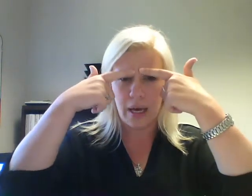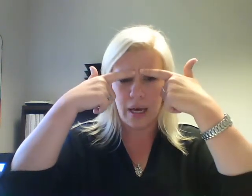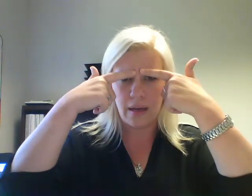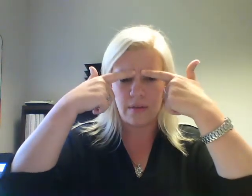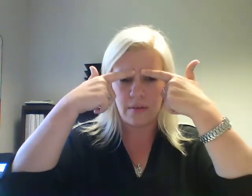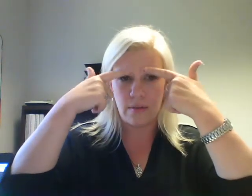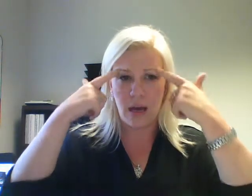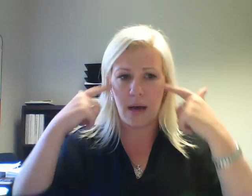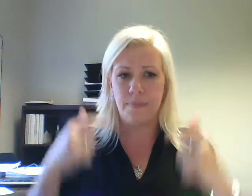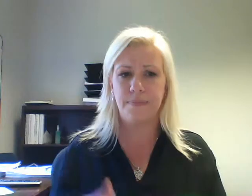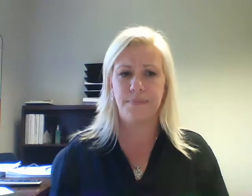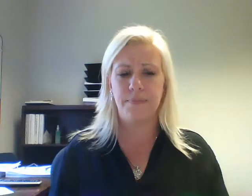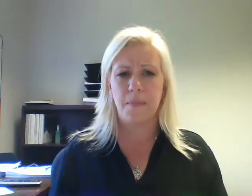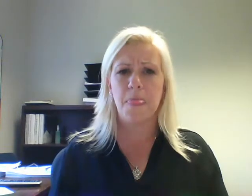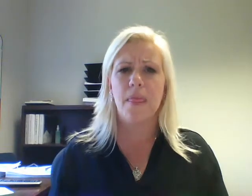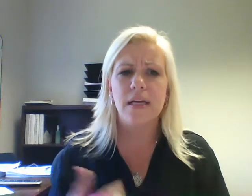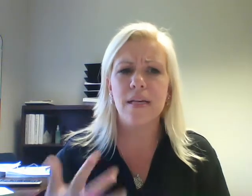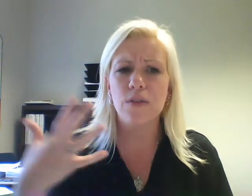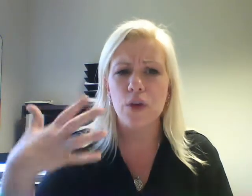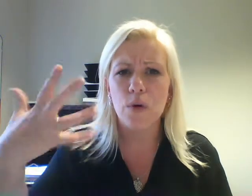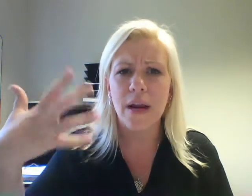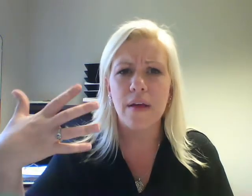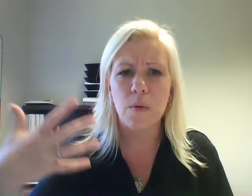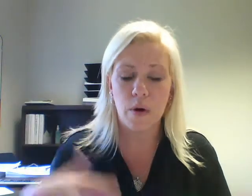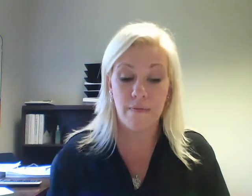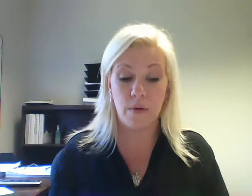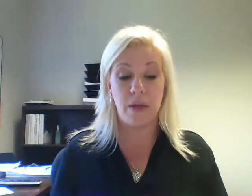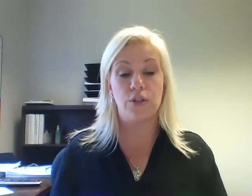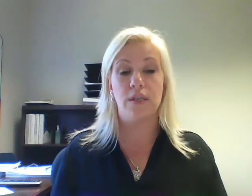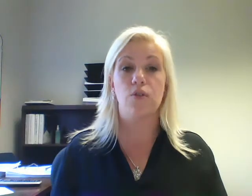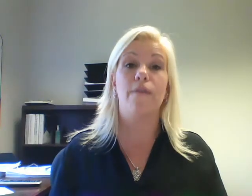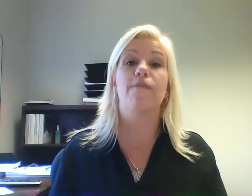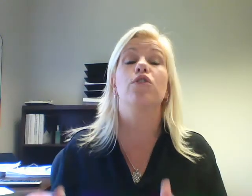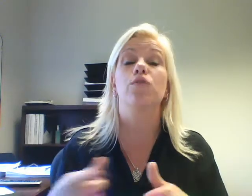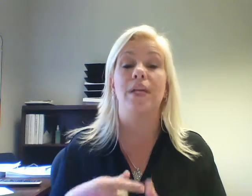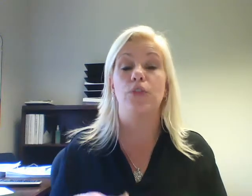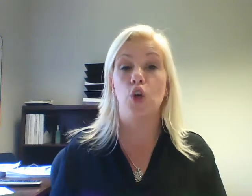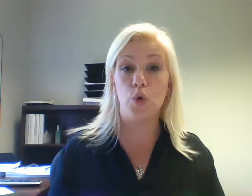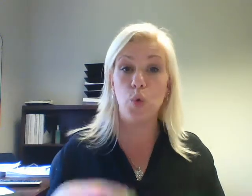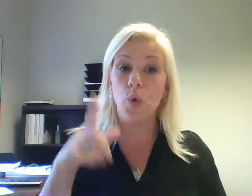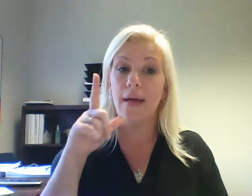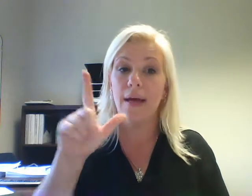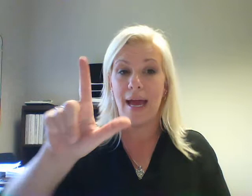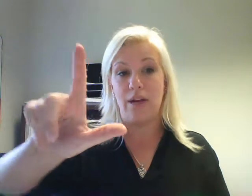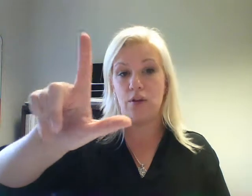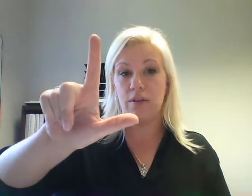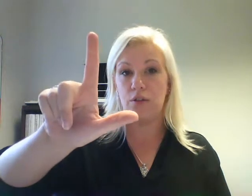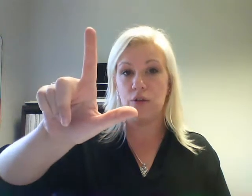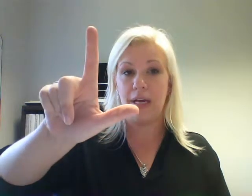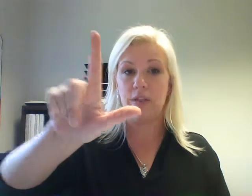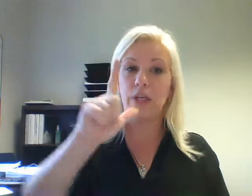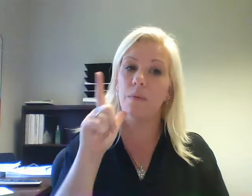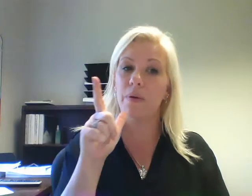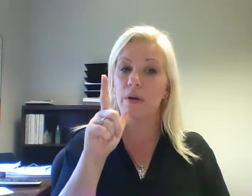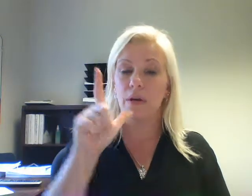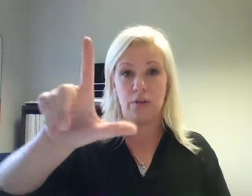okay? Because that's, you're waiting for more information. So the first one is who, and this is your hand shape. You're going to